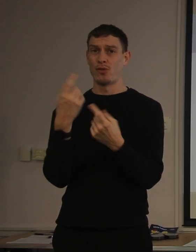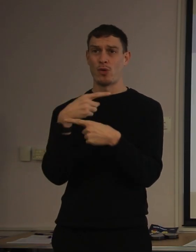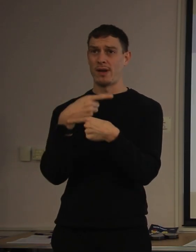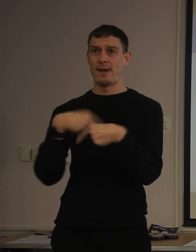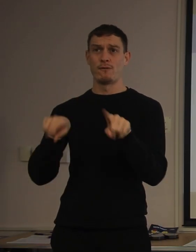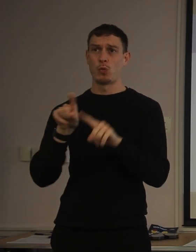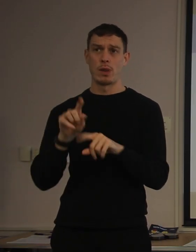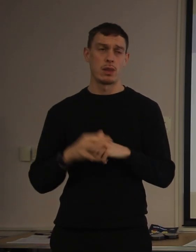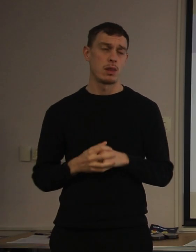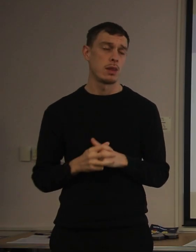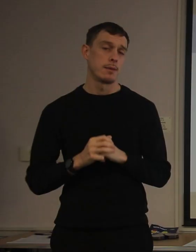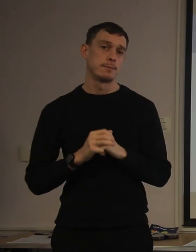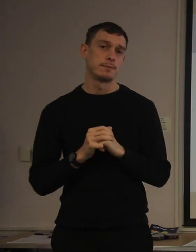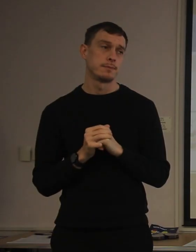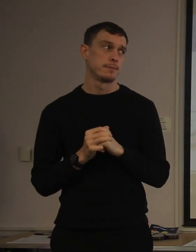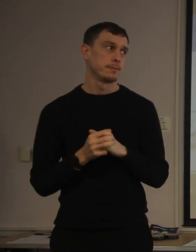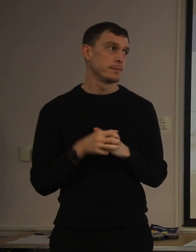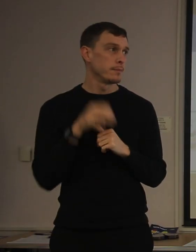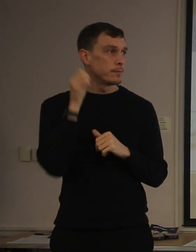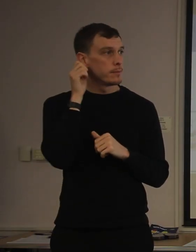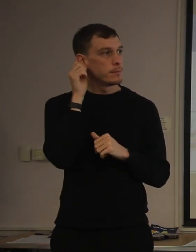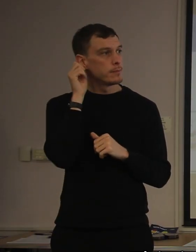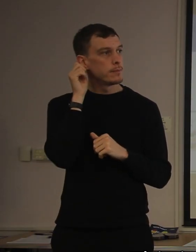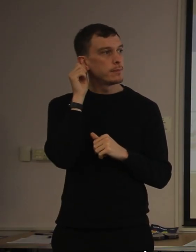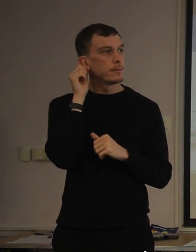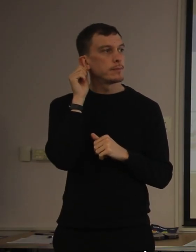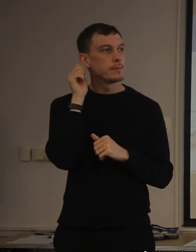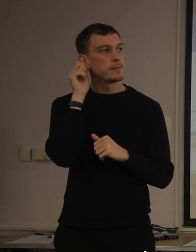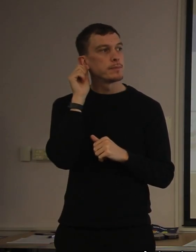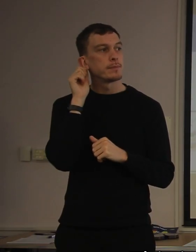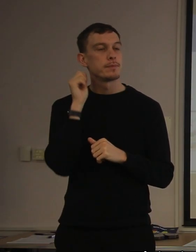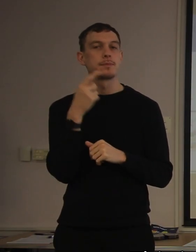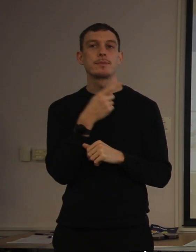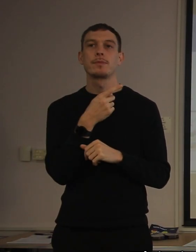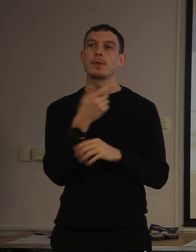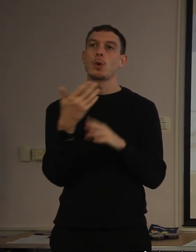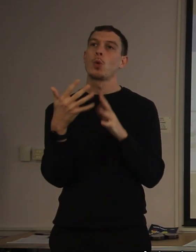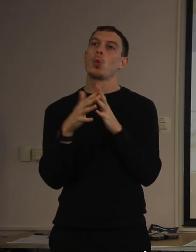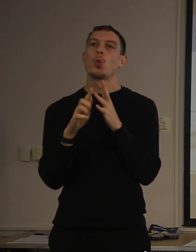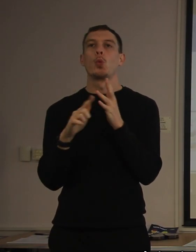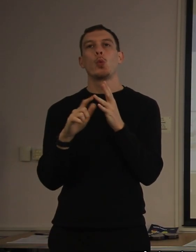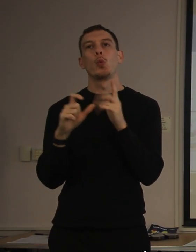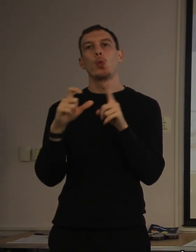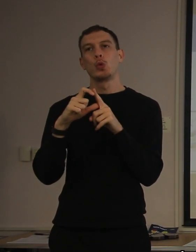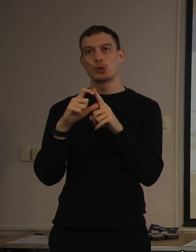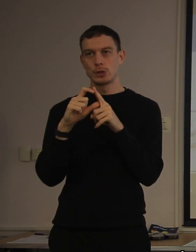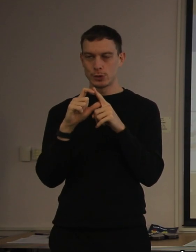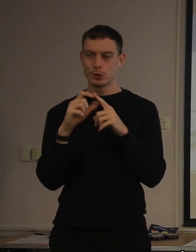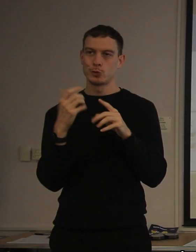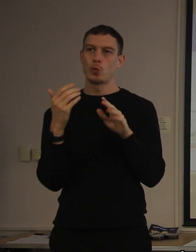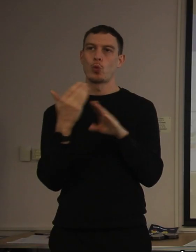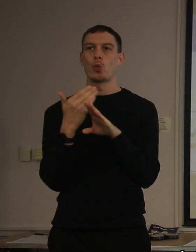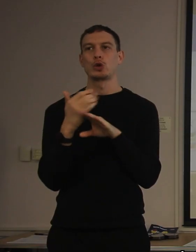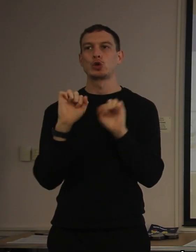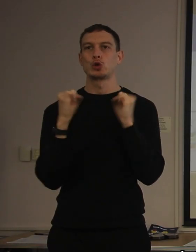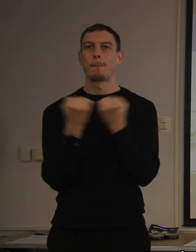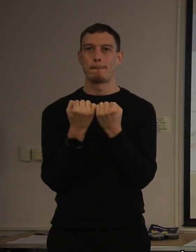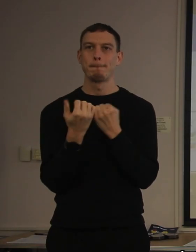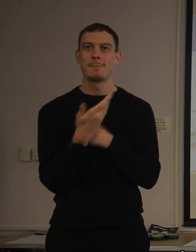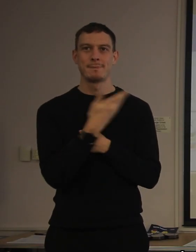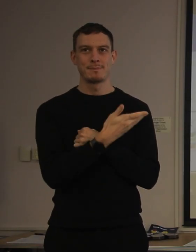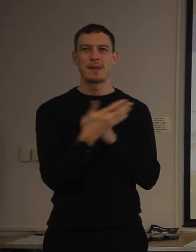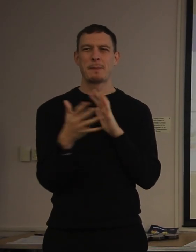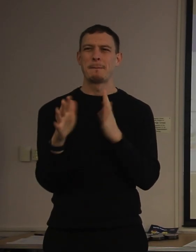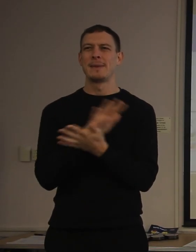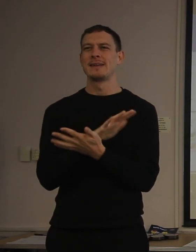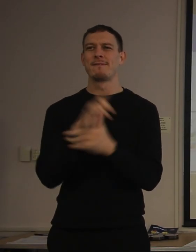This is our wood workshop. it's a bit of a, this is a very messy photo.